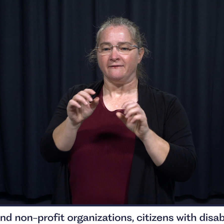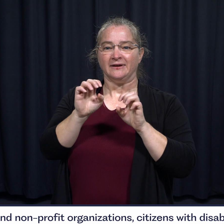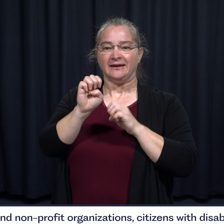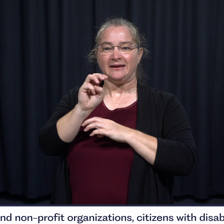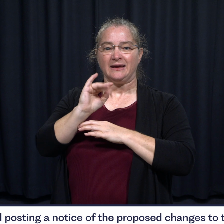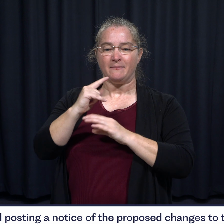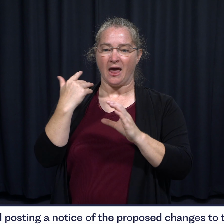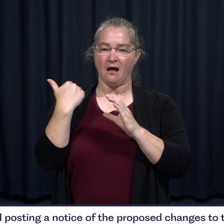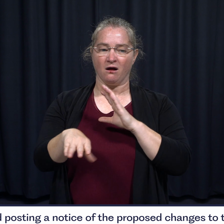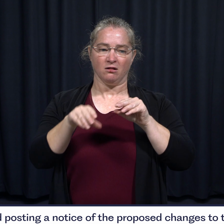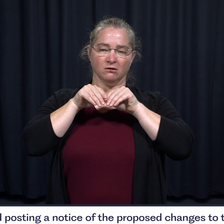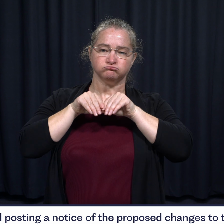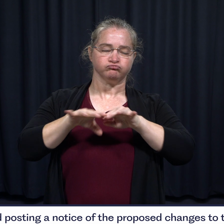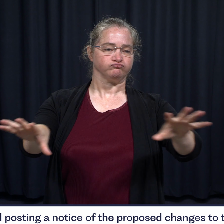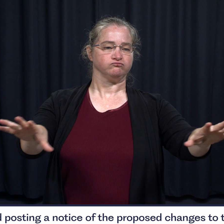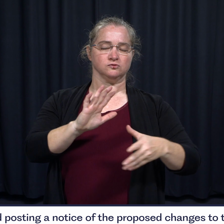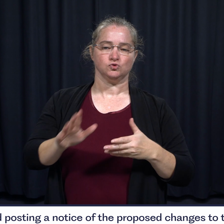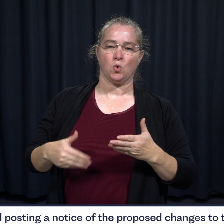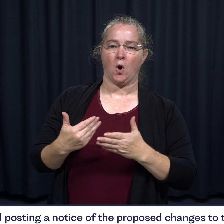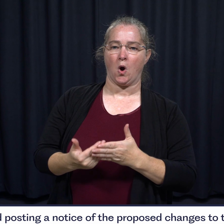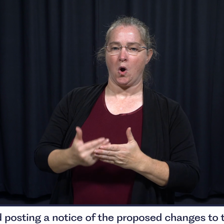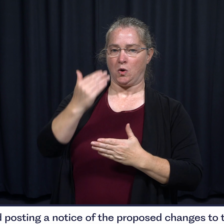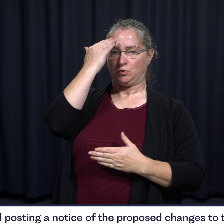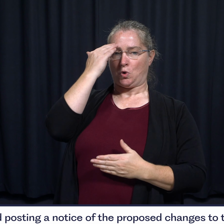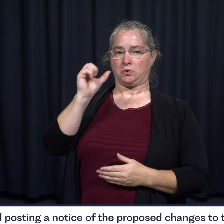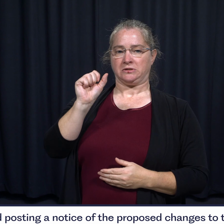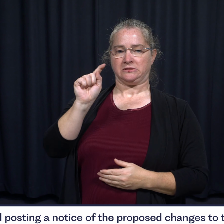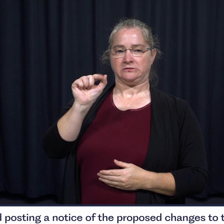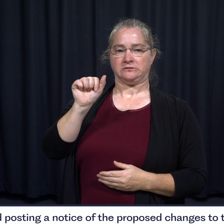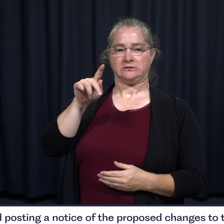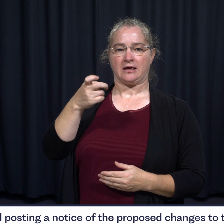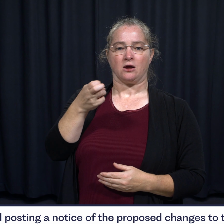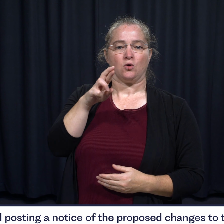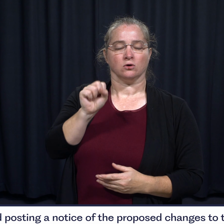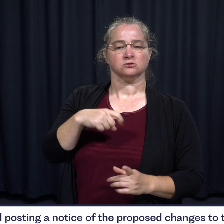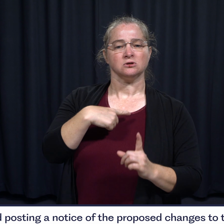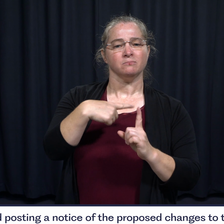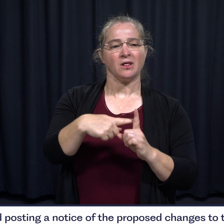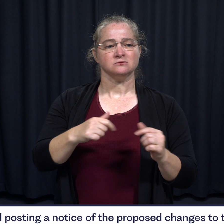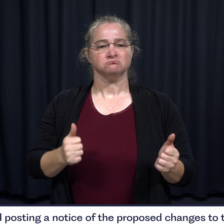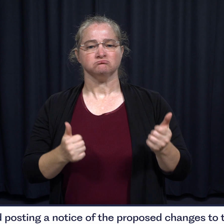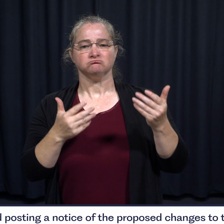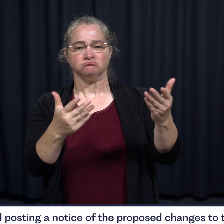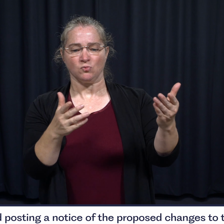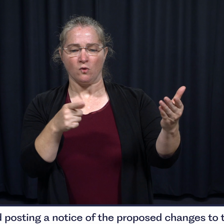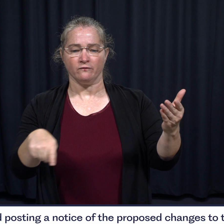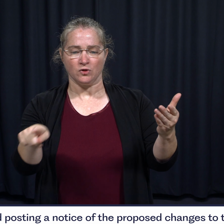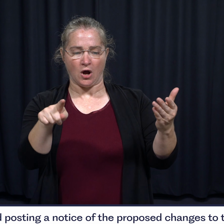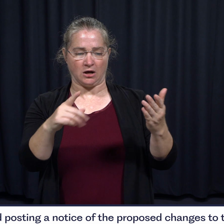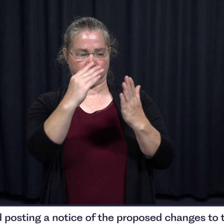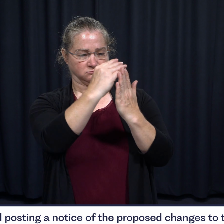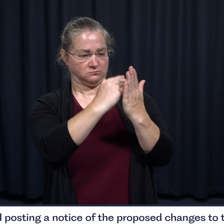known stakeholders and posting a notice of the proposed changes to the regulations and an accessible